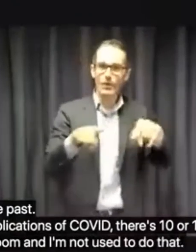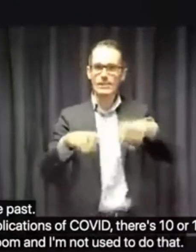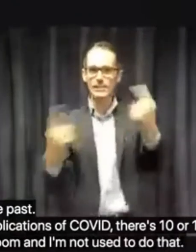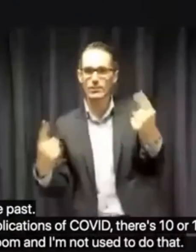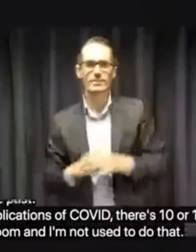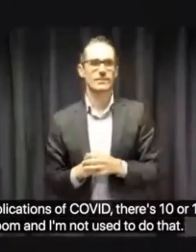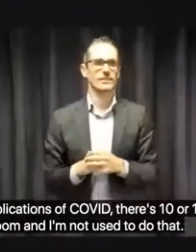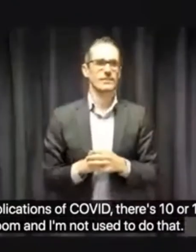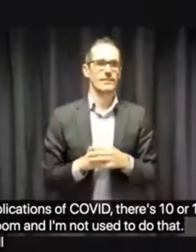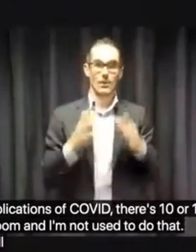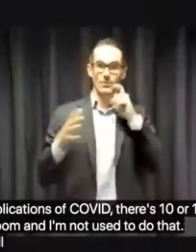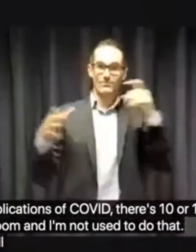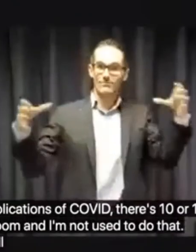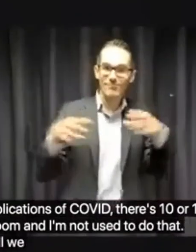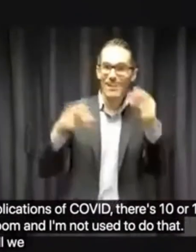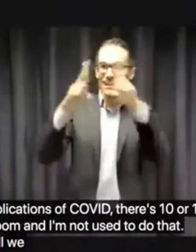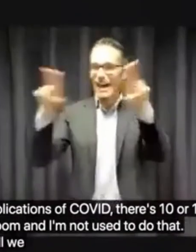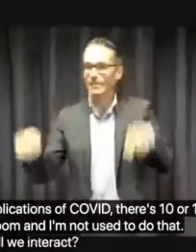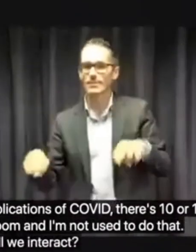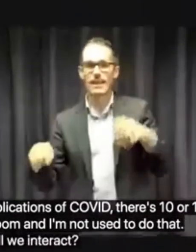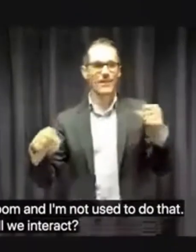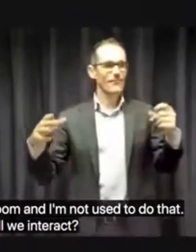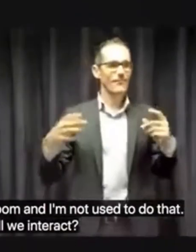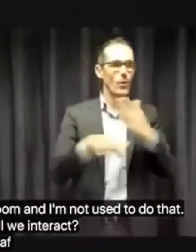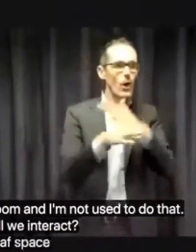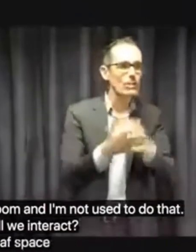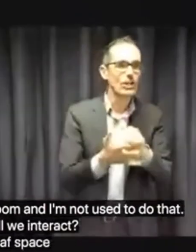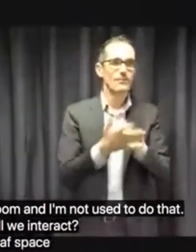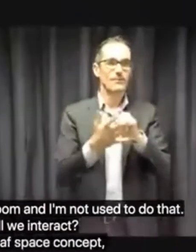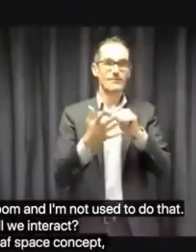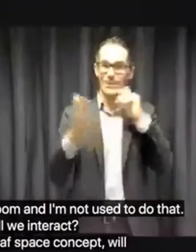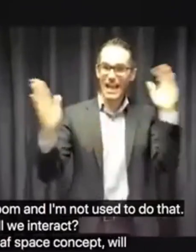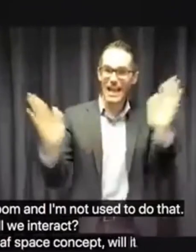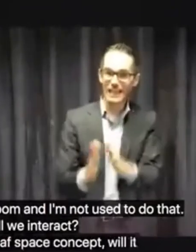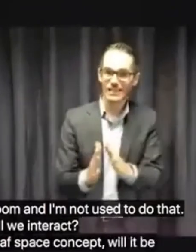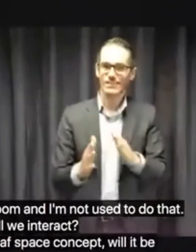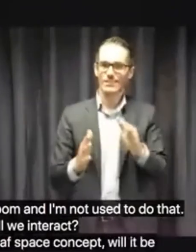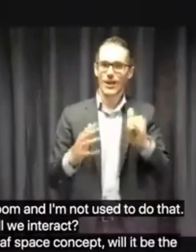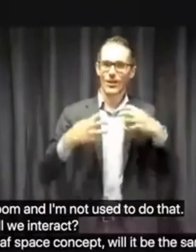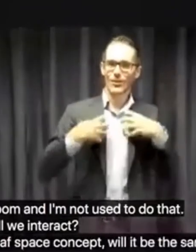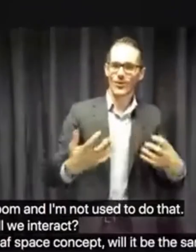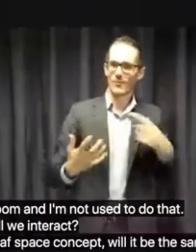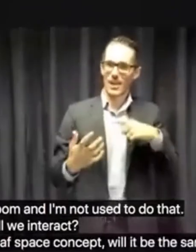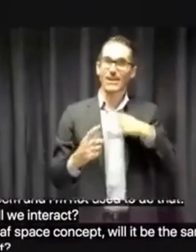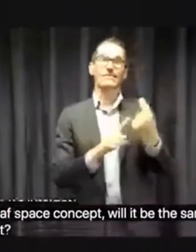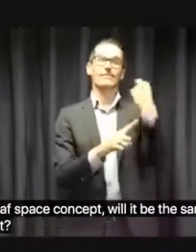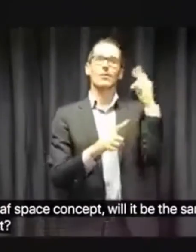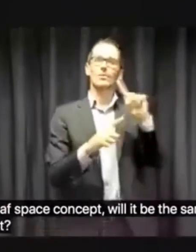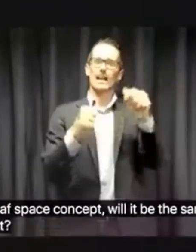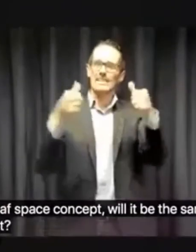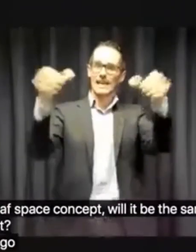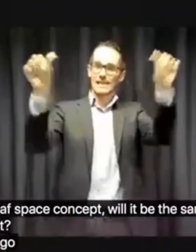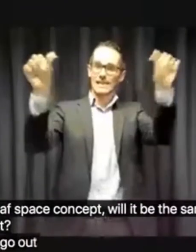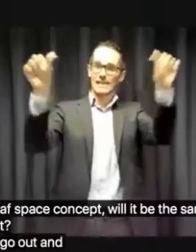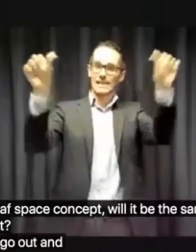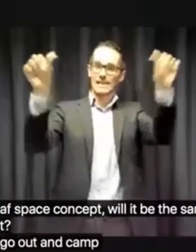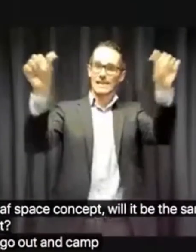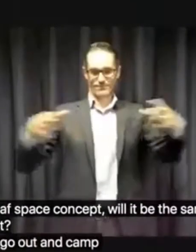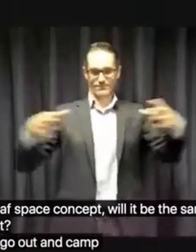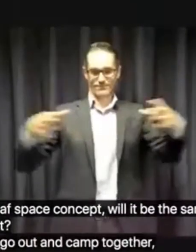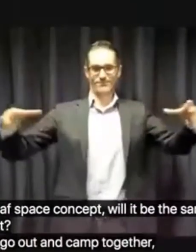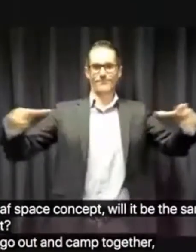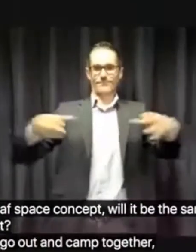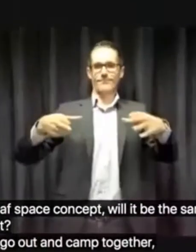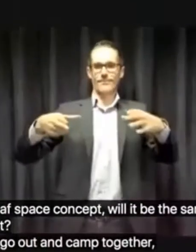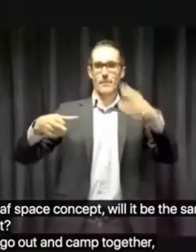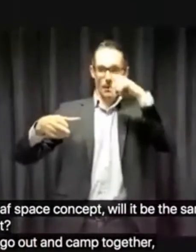space concept, will it be the same, or will it be different? Will we go out, camp together, have workshops together, or will there be less or more of